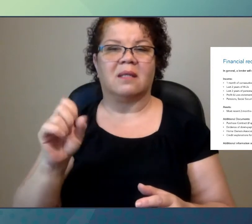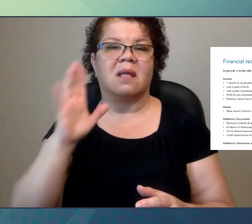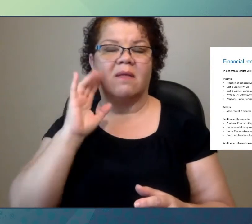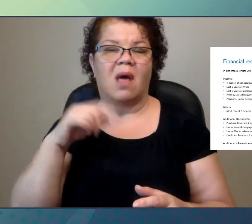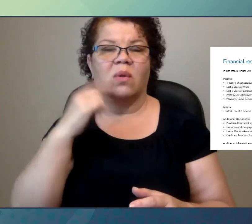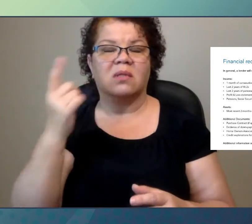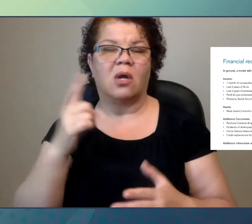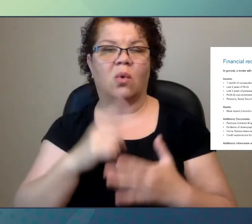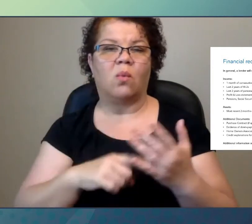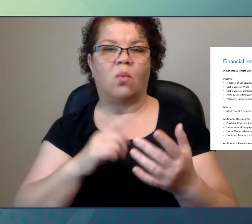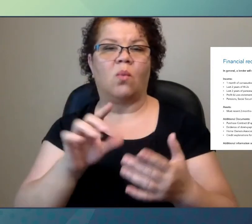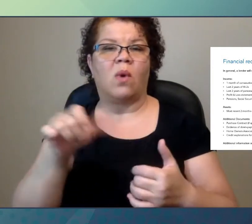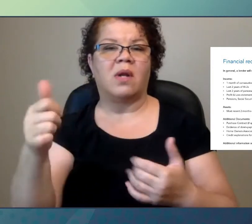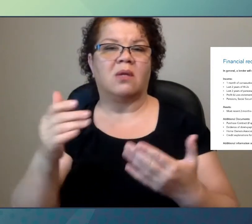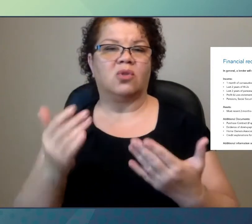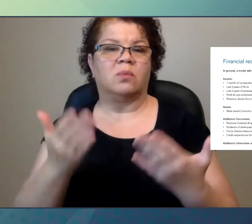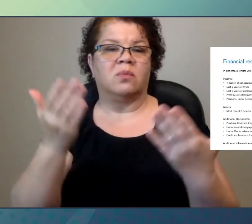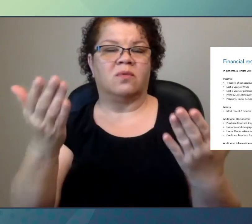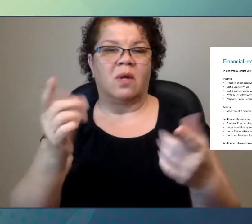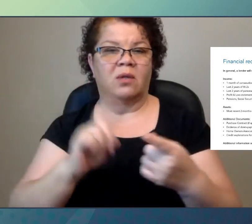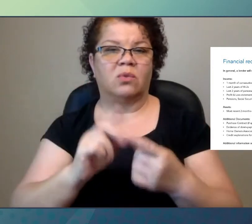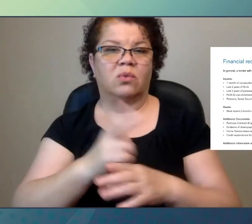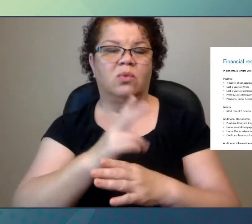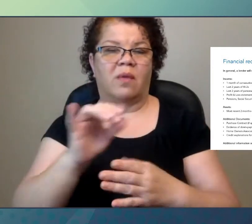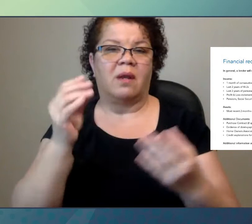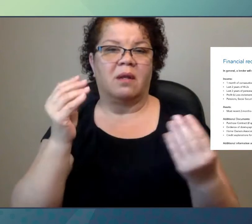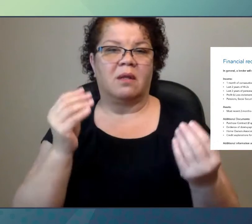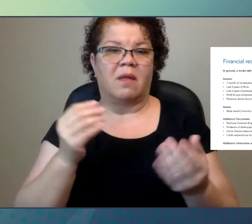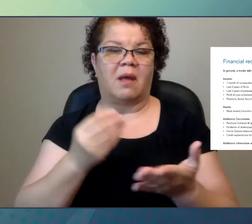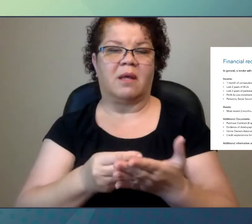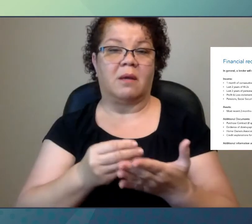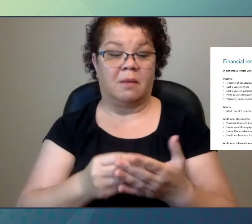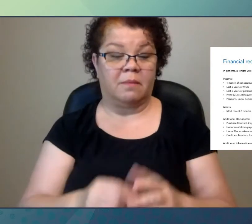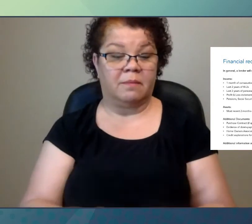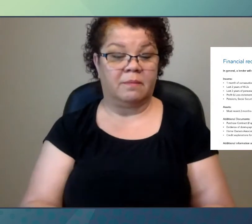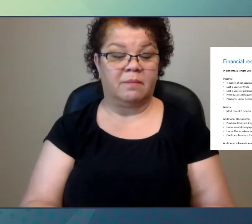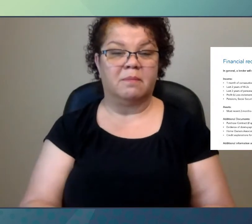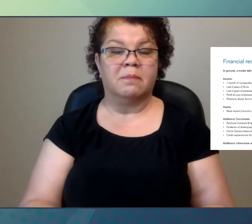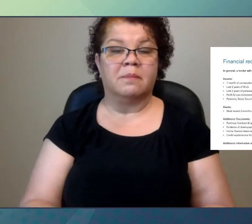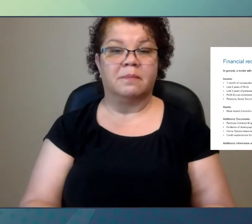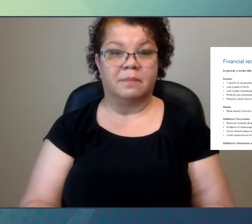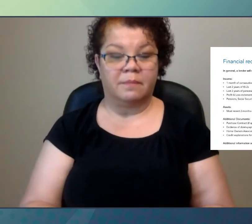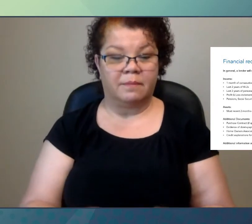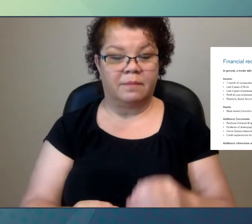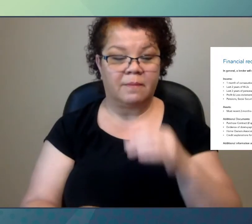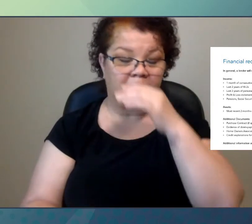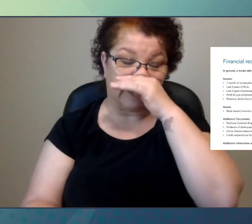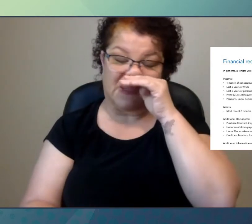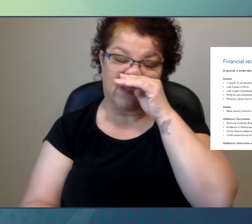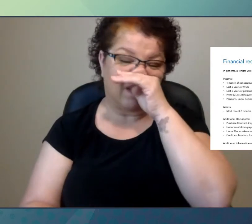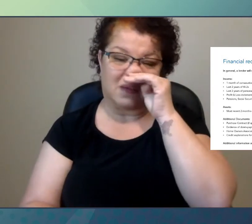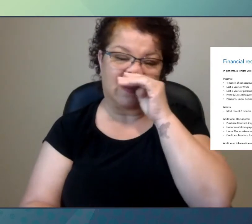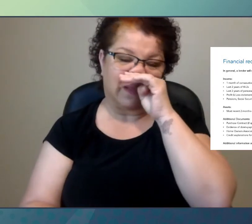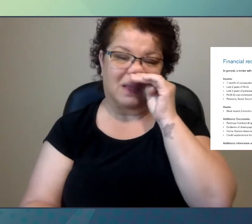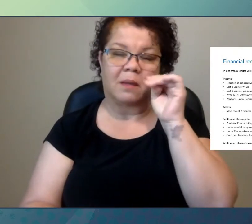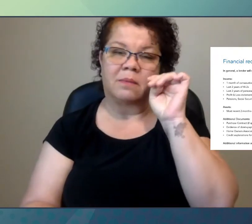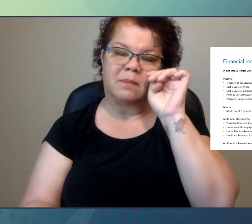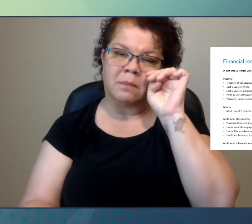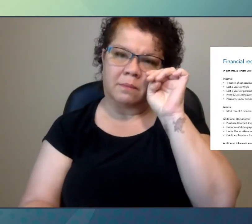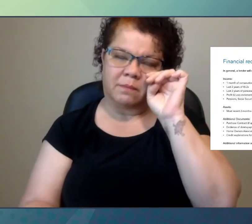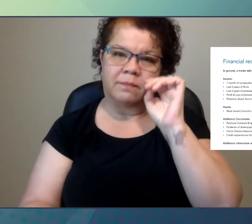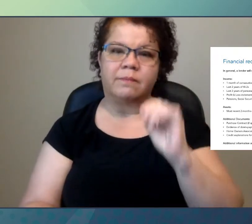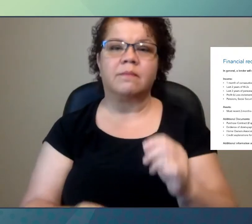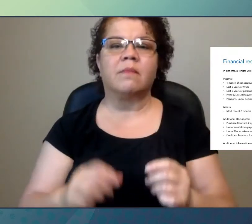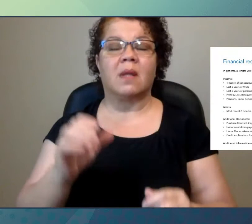to provide to use that income for qualifying purposes. Regarding assets, you're going to